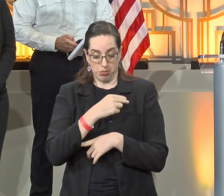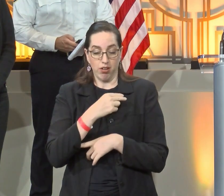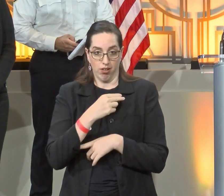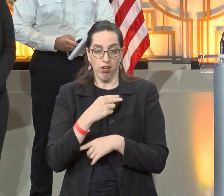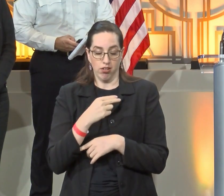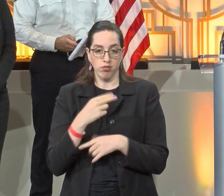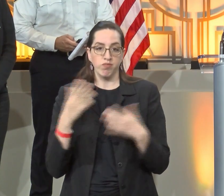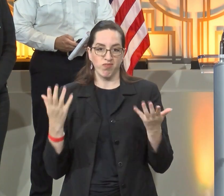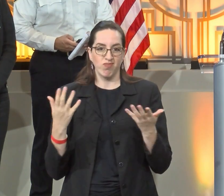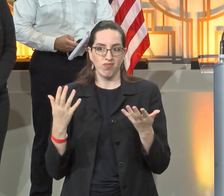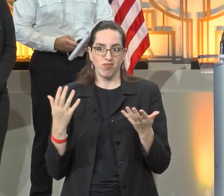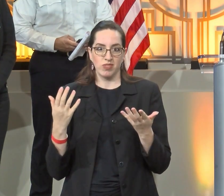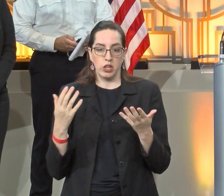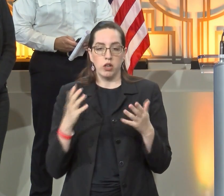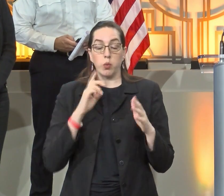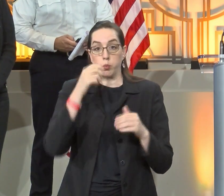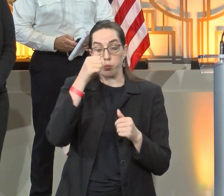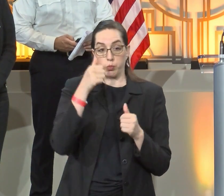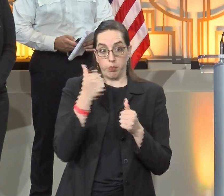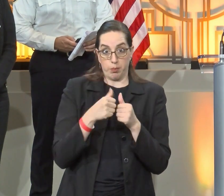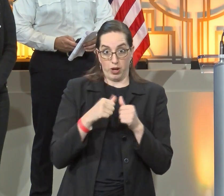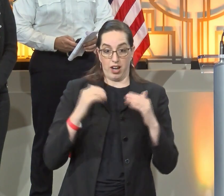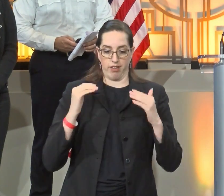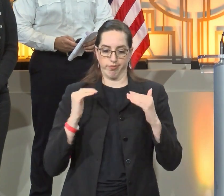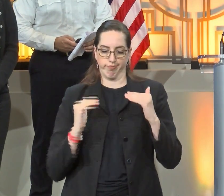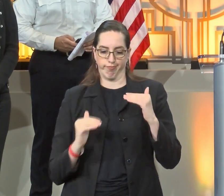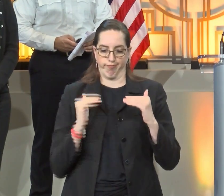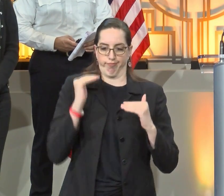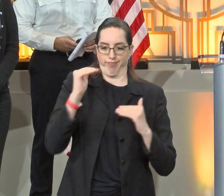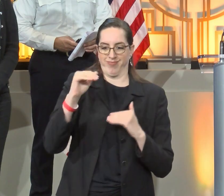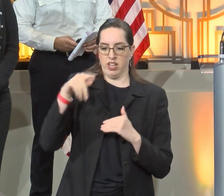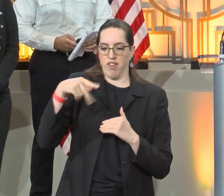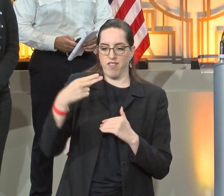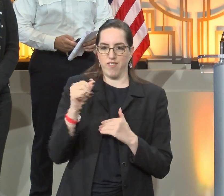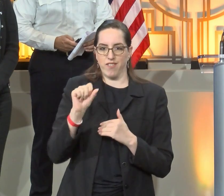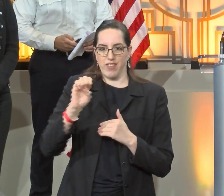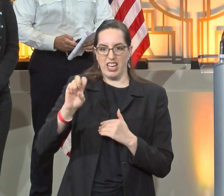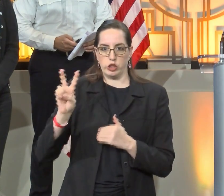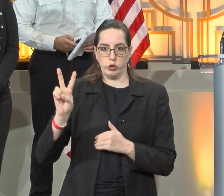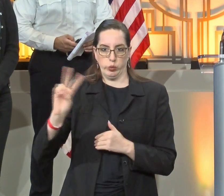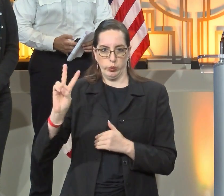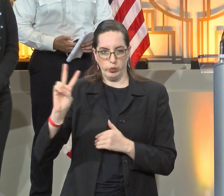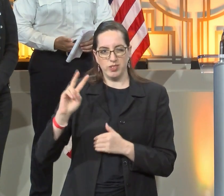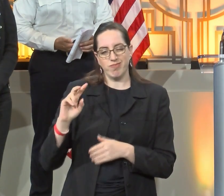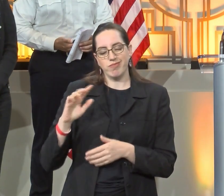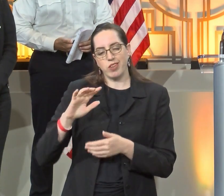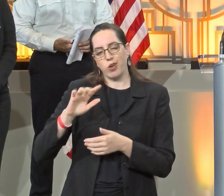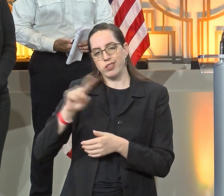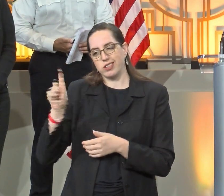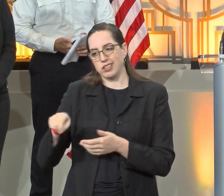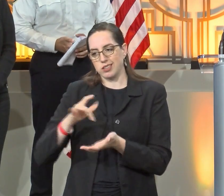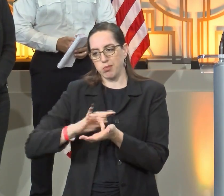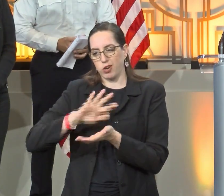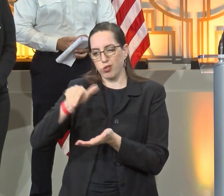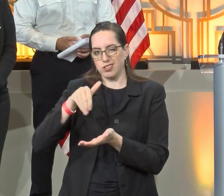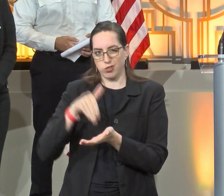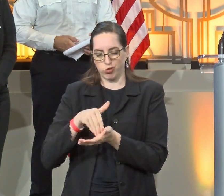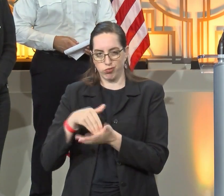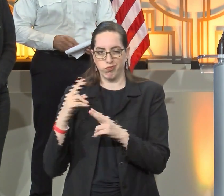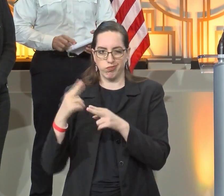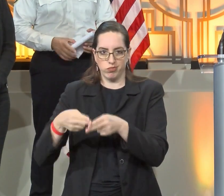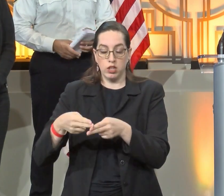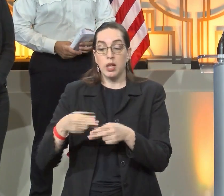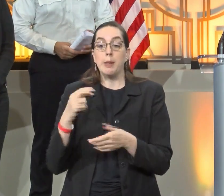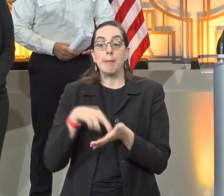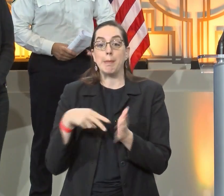again, we are now in phase 2 with regards to the Texas Medical Center. The next 13 to